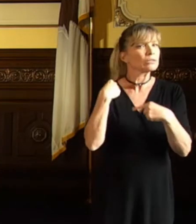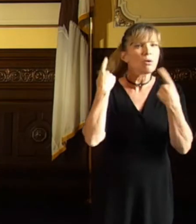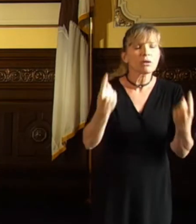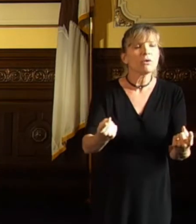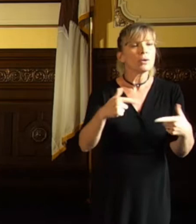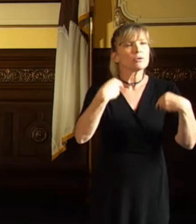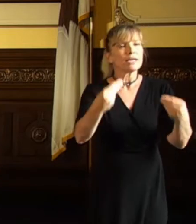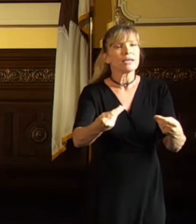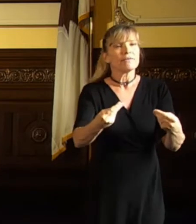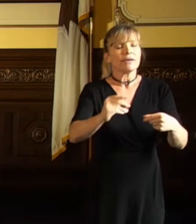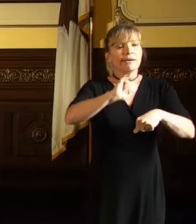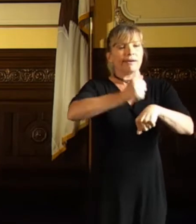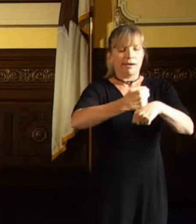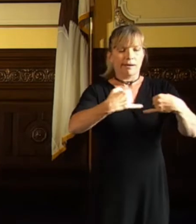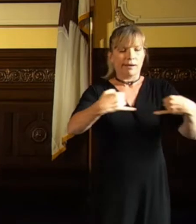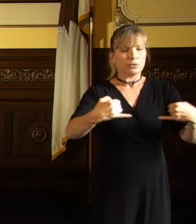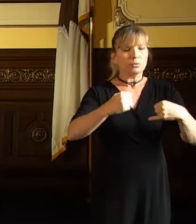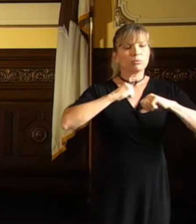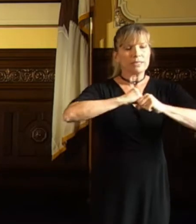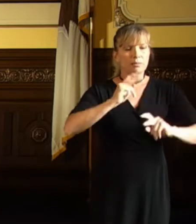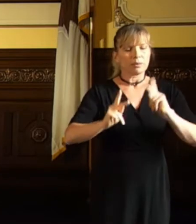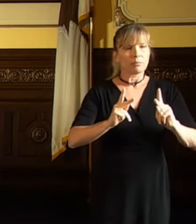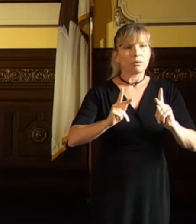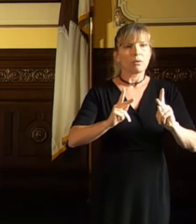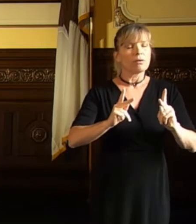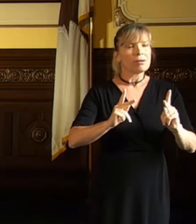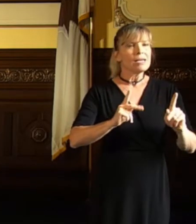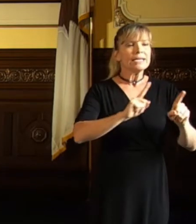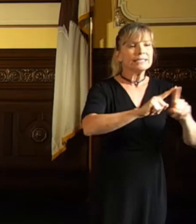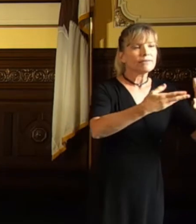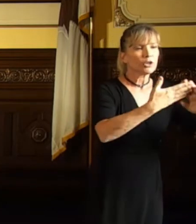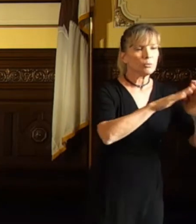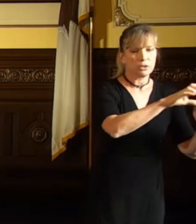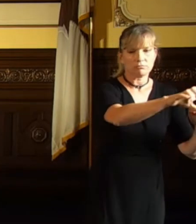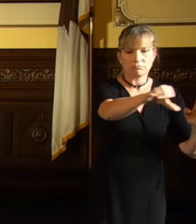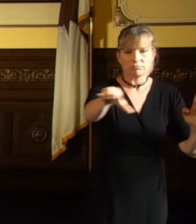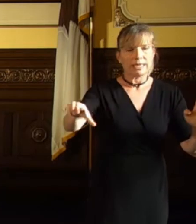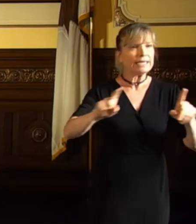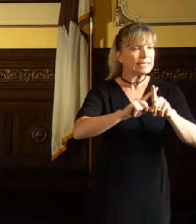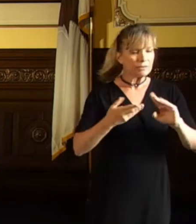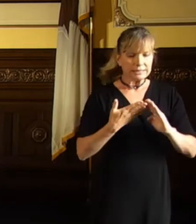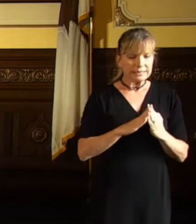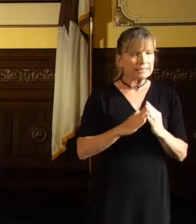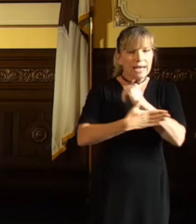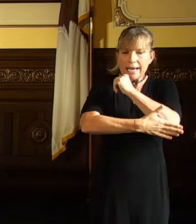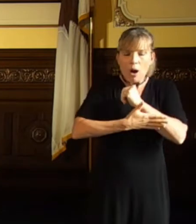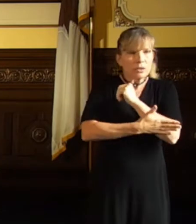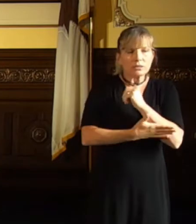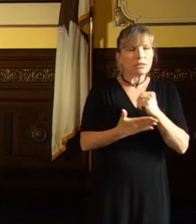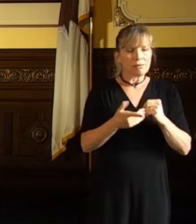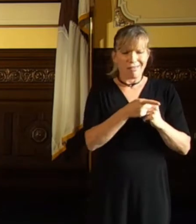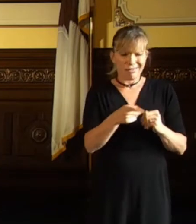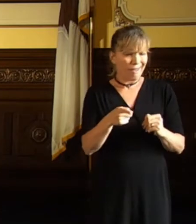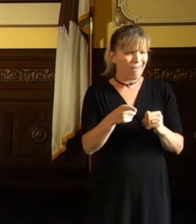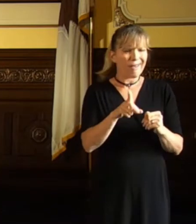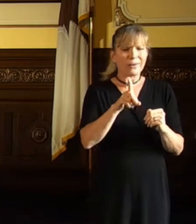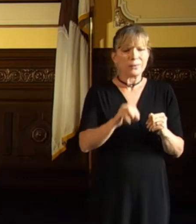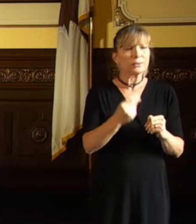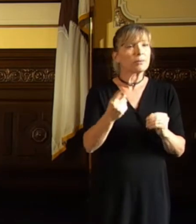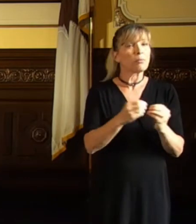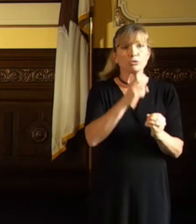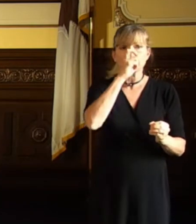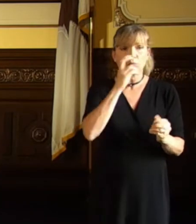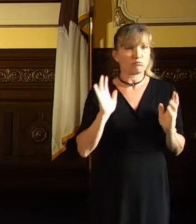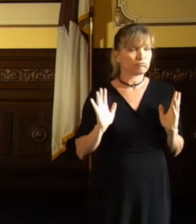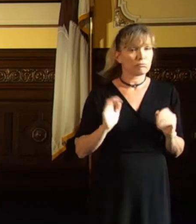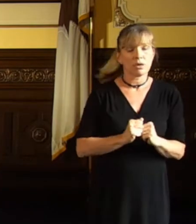to provide a baseline to protect people in various communities in different cities and counties. They can do something that's more